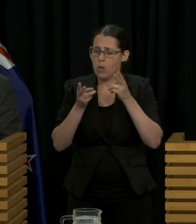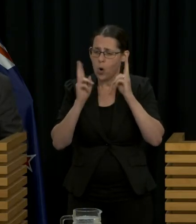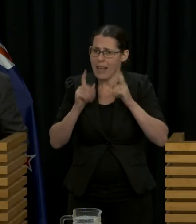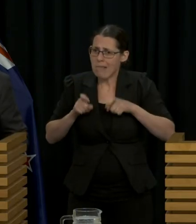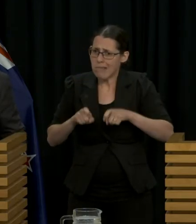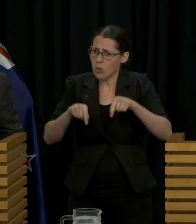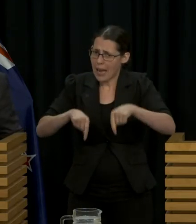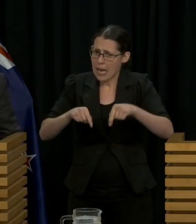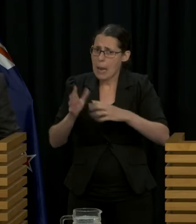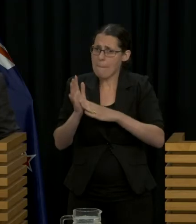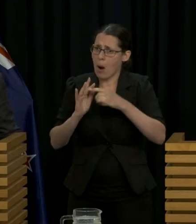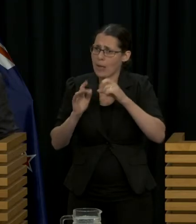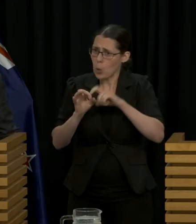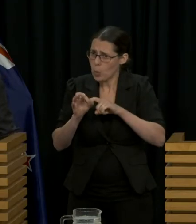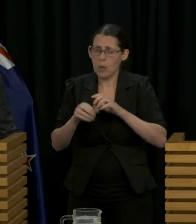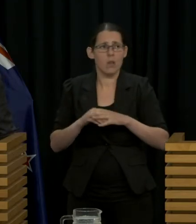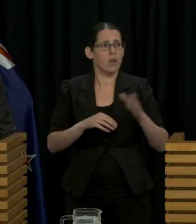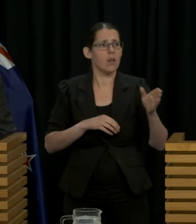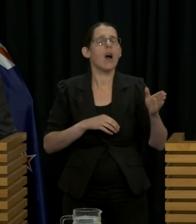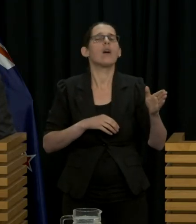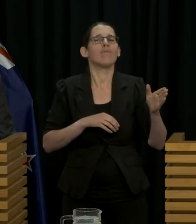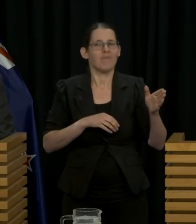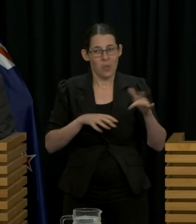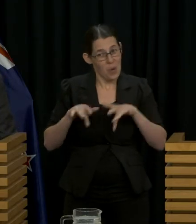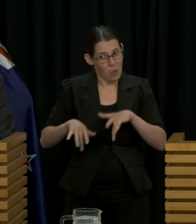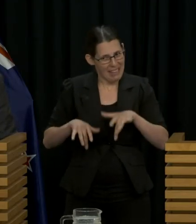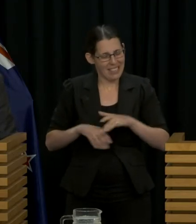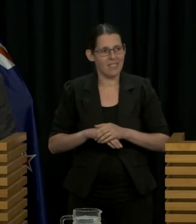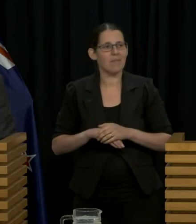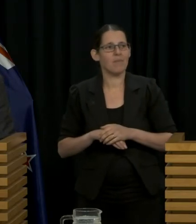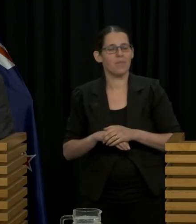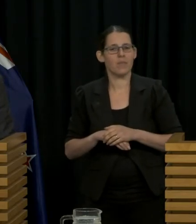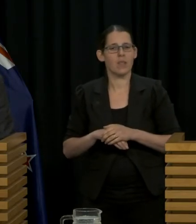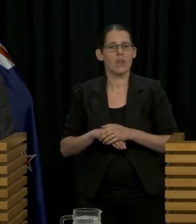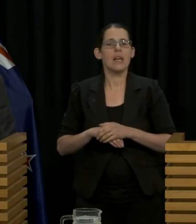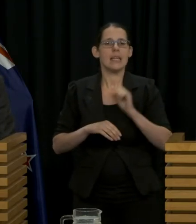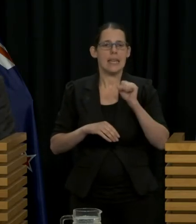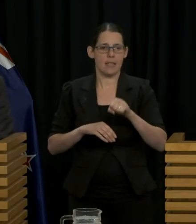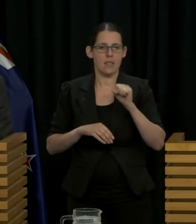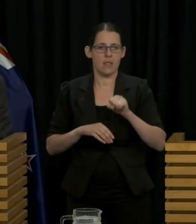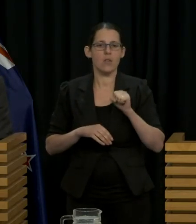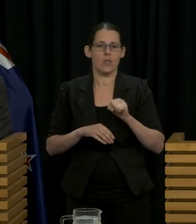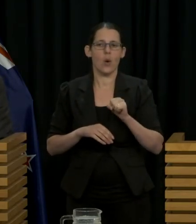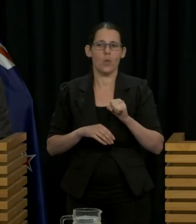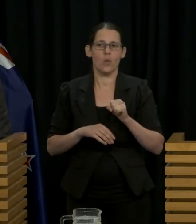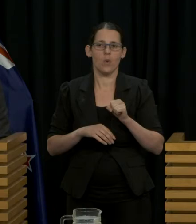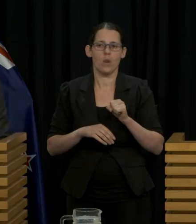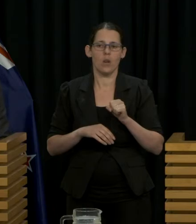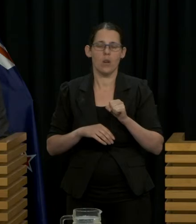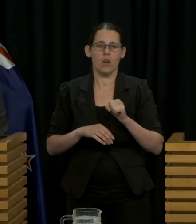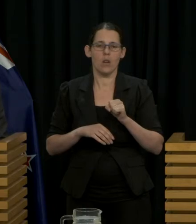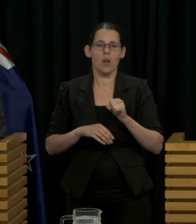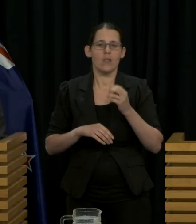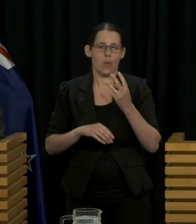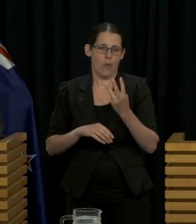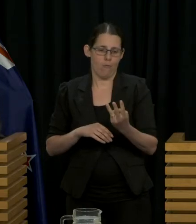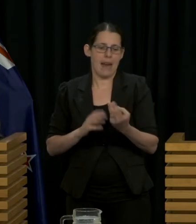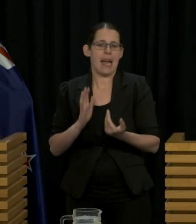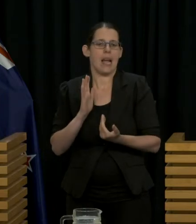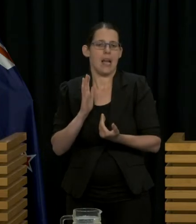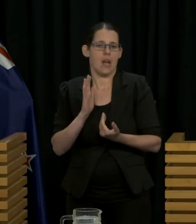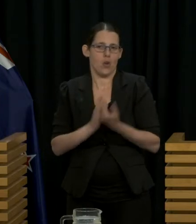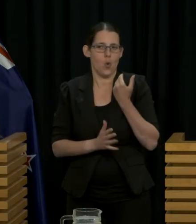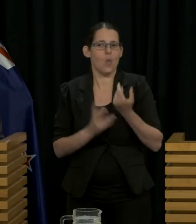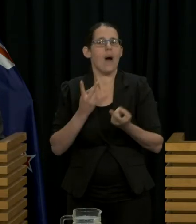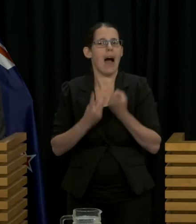release. But, last final question. Yes. So in addition to the 2 border-related cases, there are 3 new other cases to